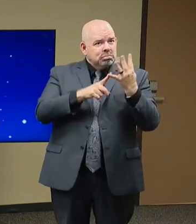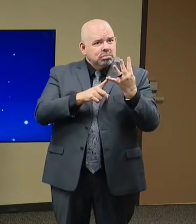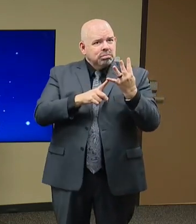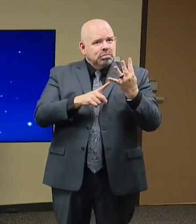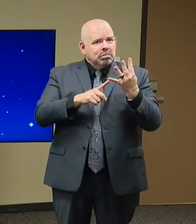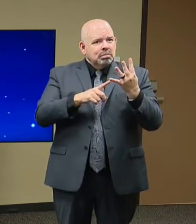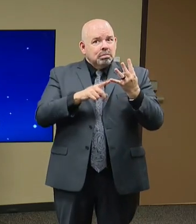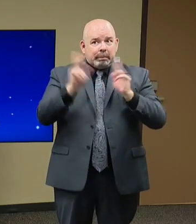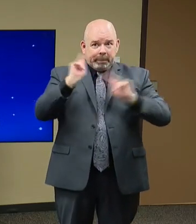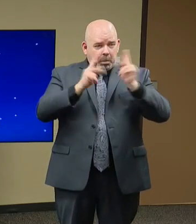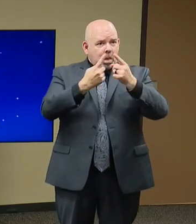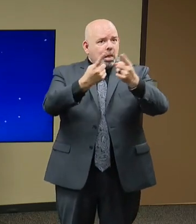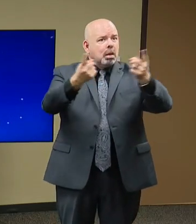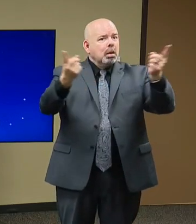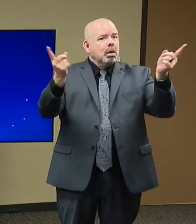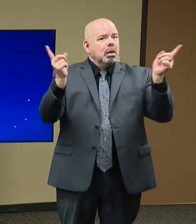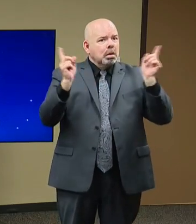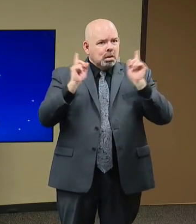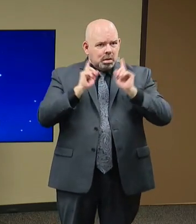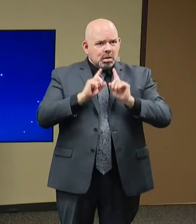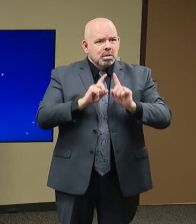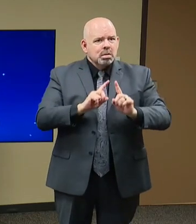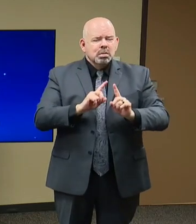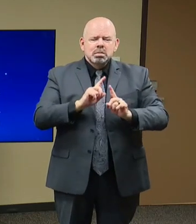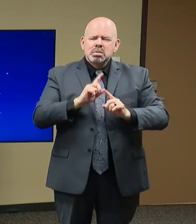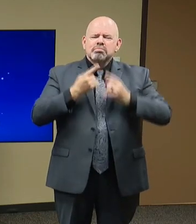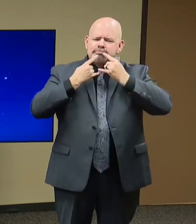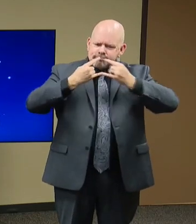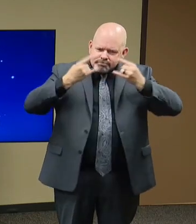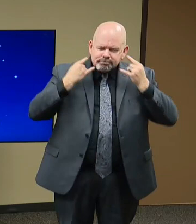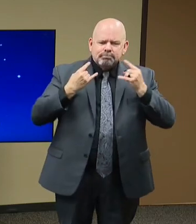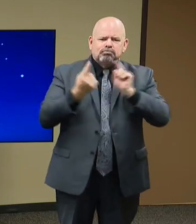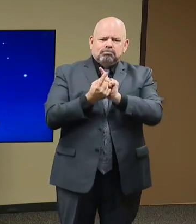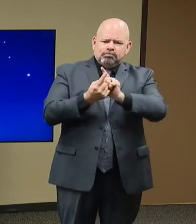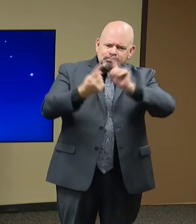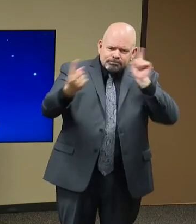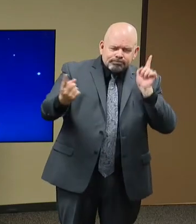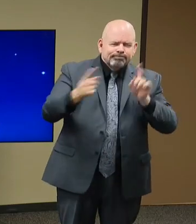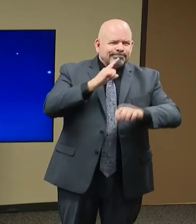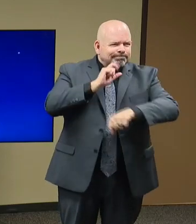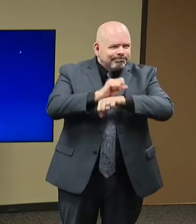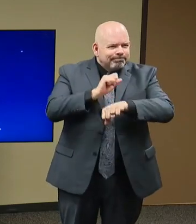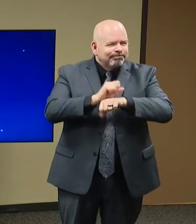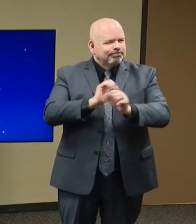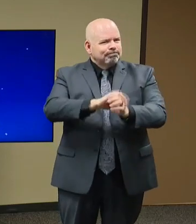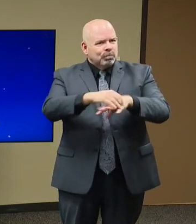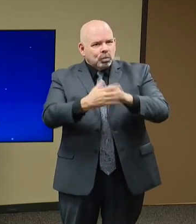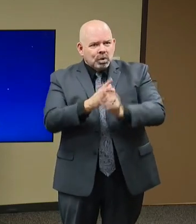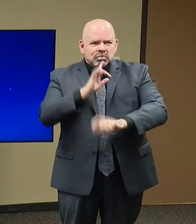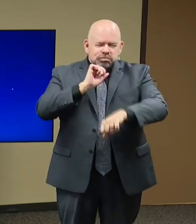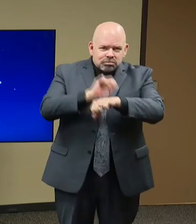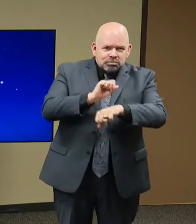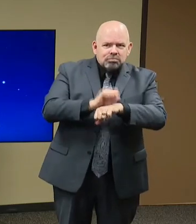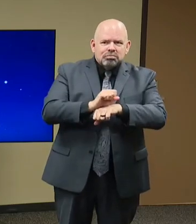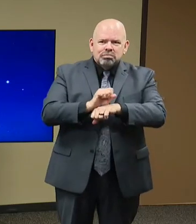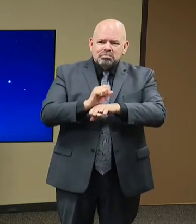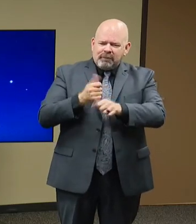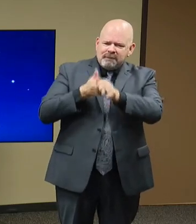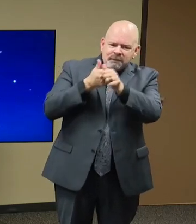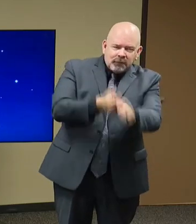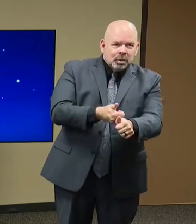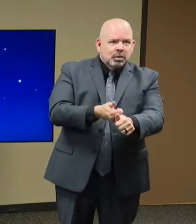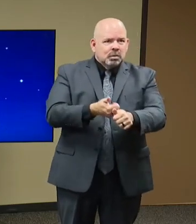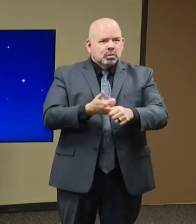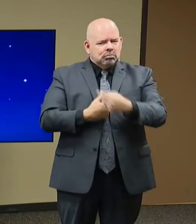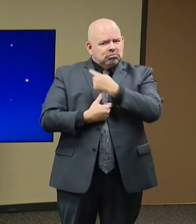been doing since, you know, right before July 4th. The universal masking. I think our community's done great with that, and, you know,